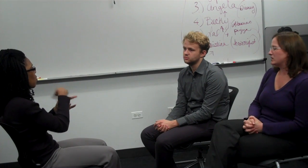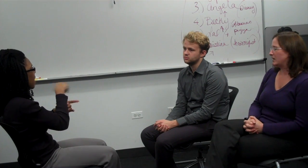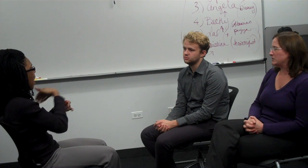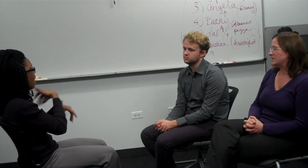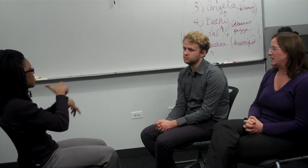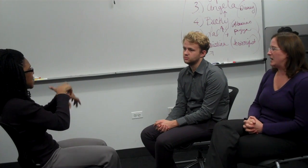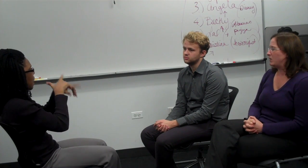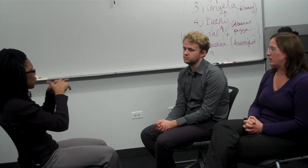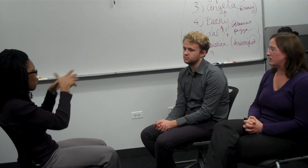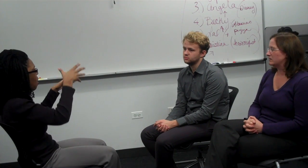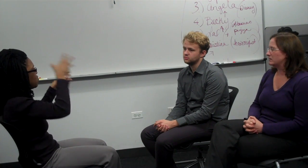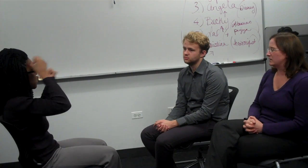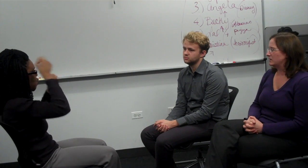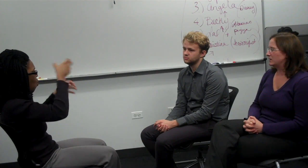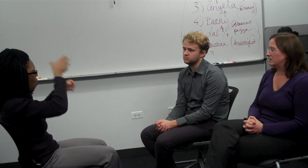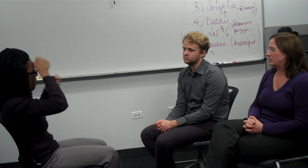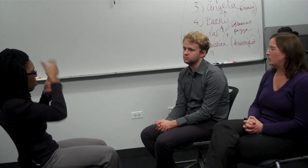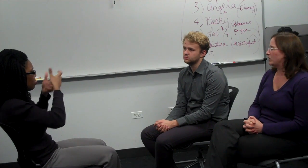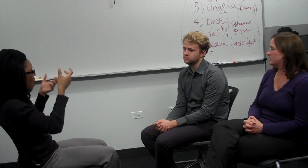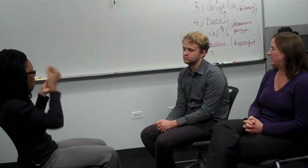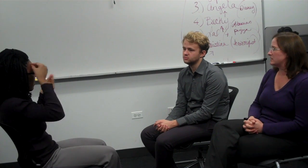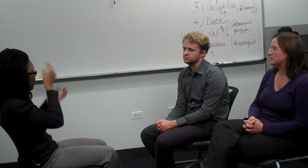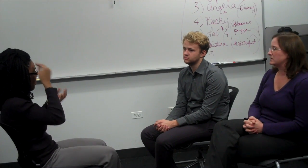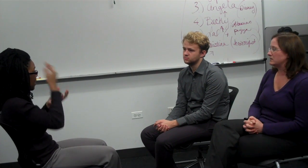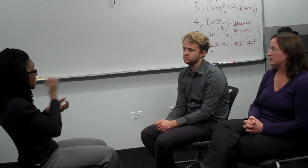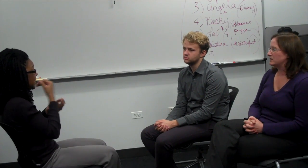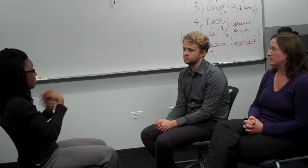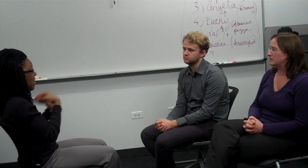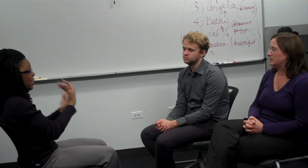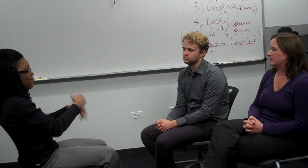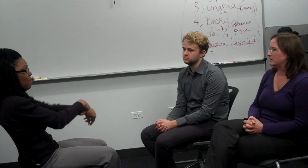Usually I would say an hour works best.